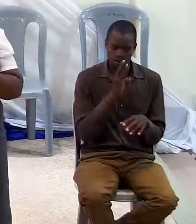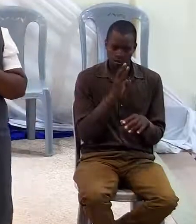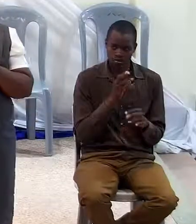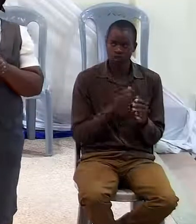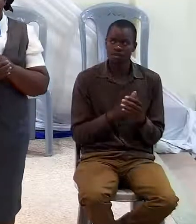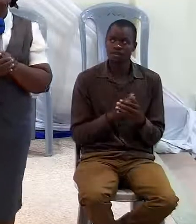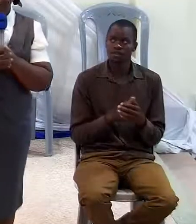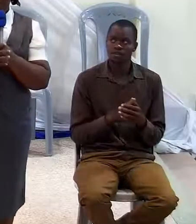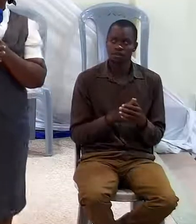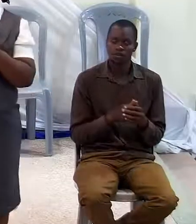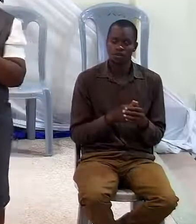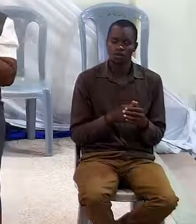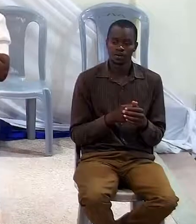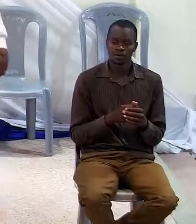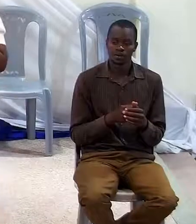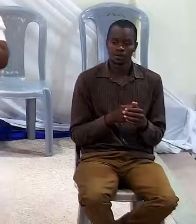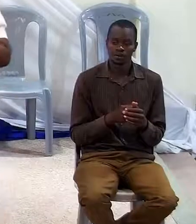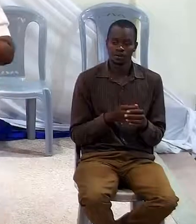sitting?